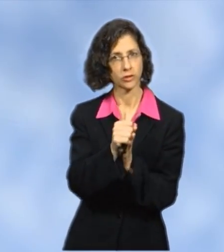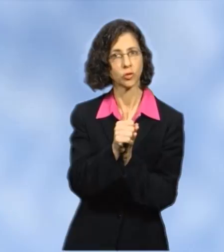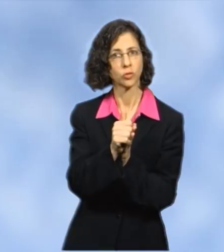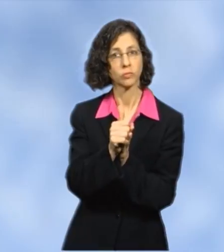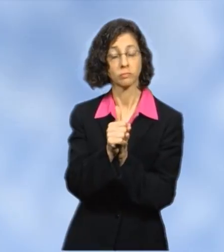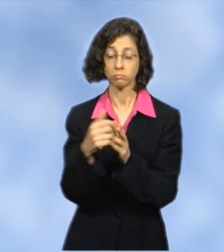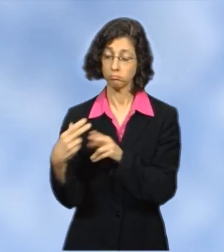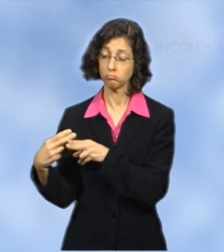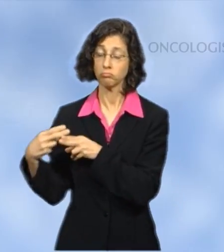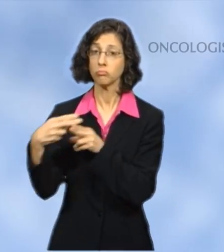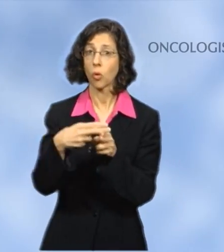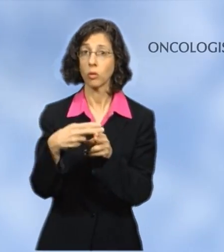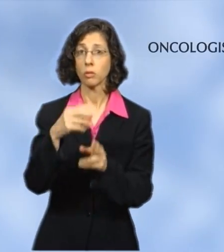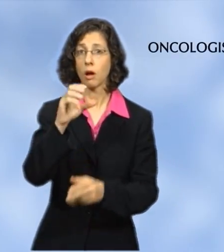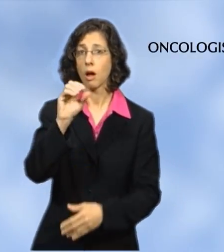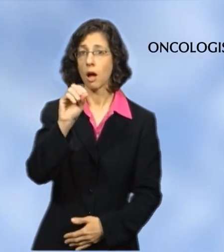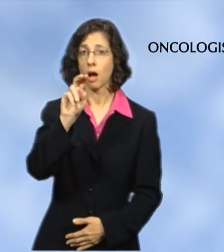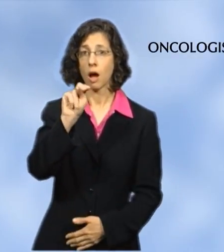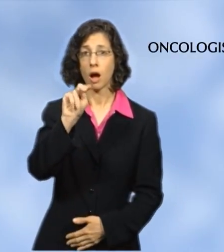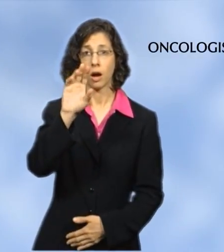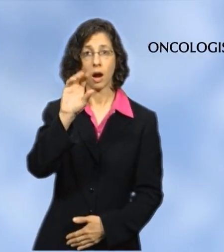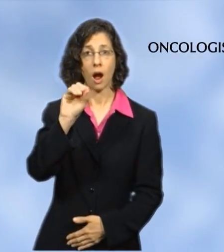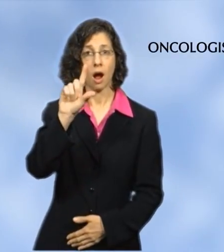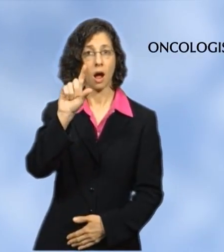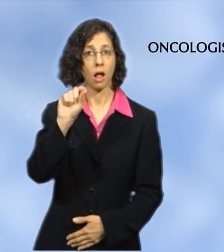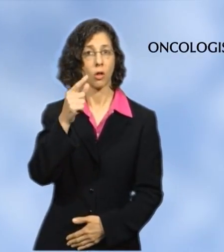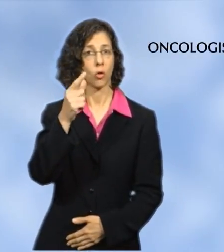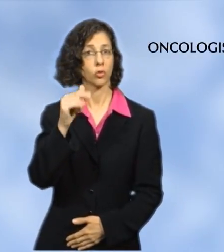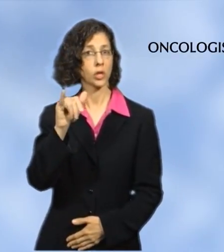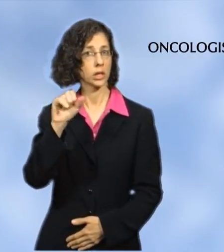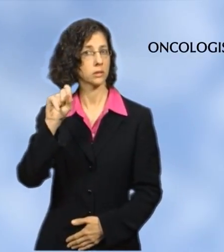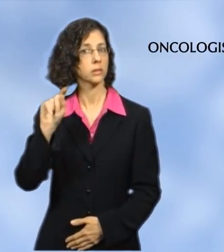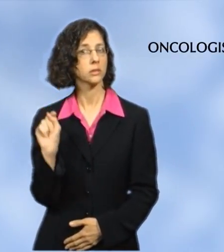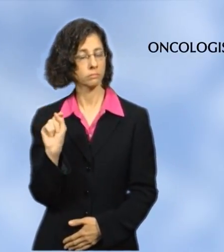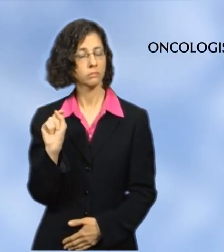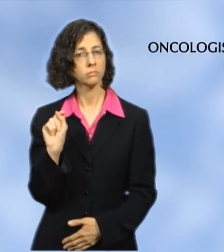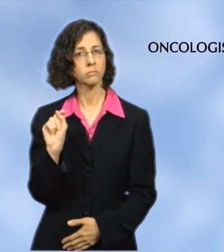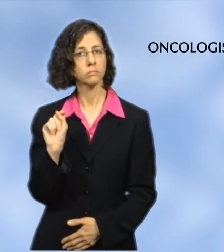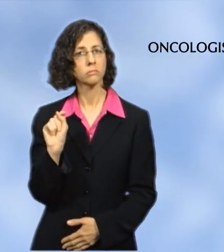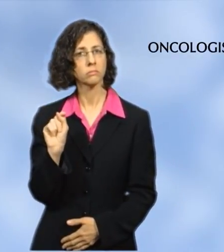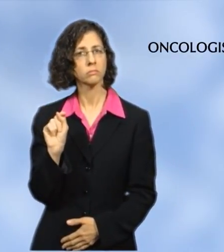cancer. These doctors are called oncologists.